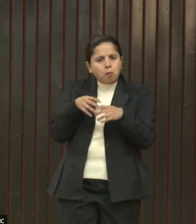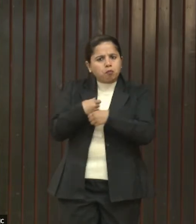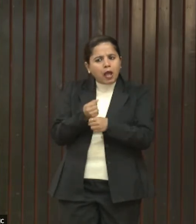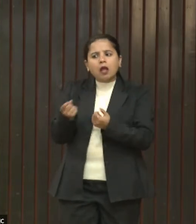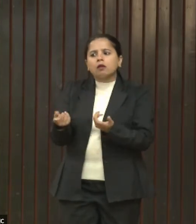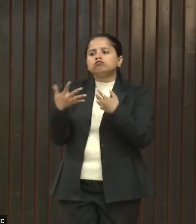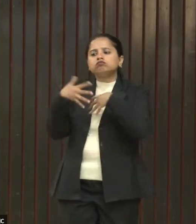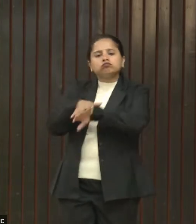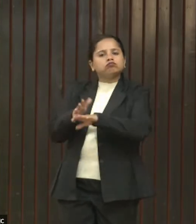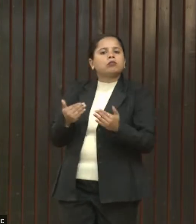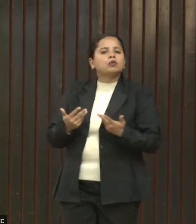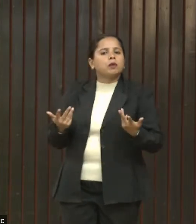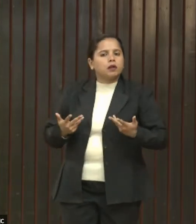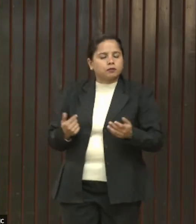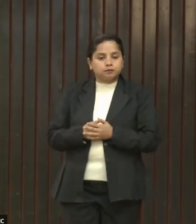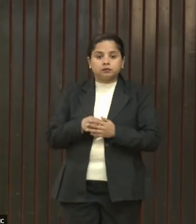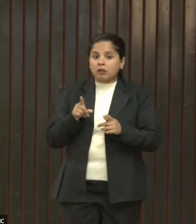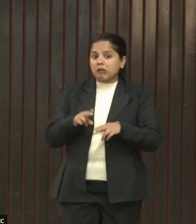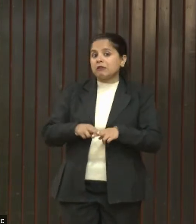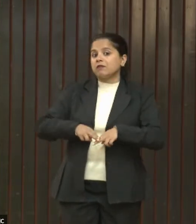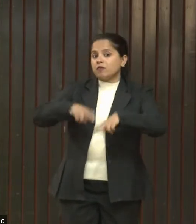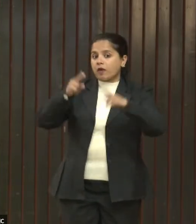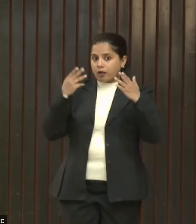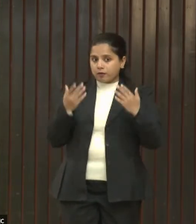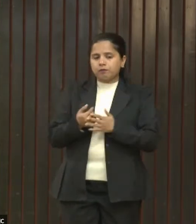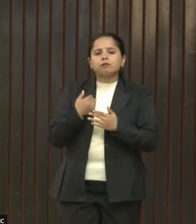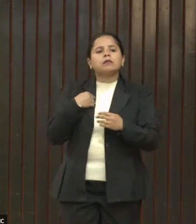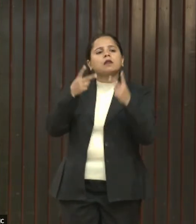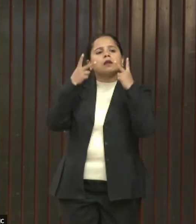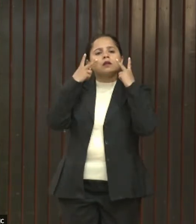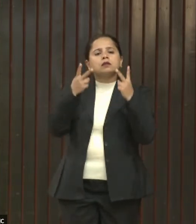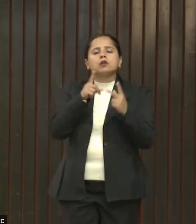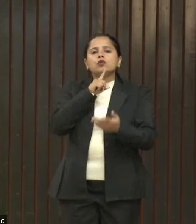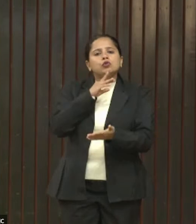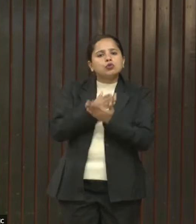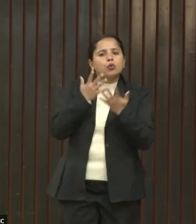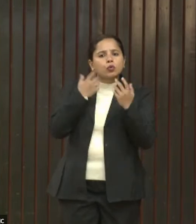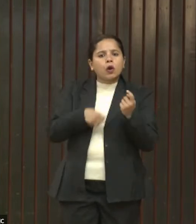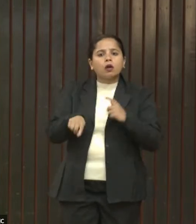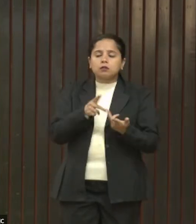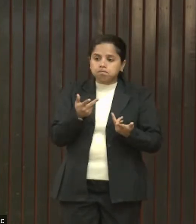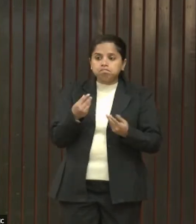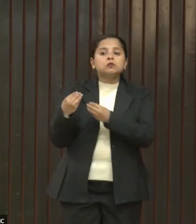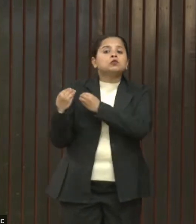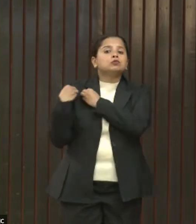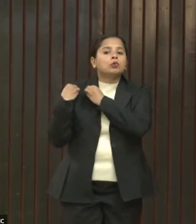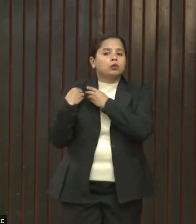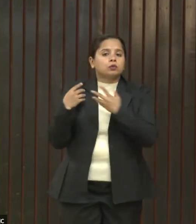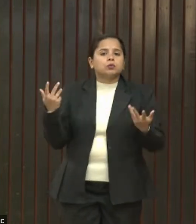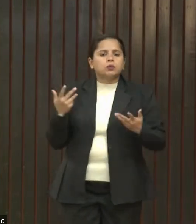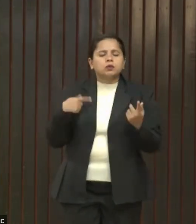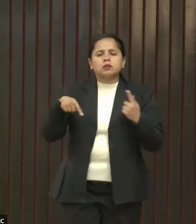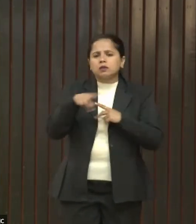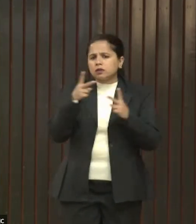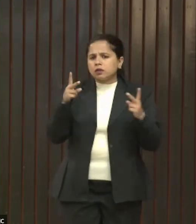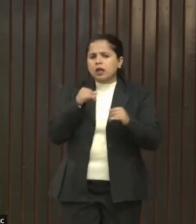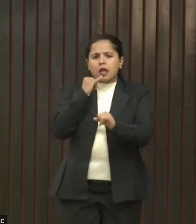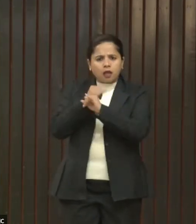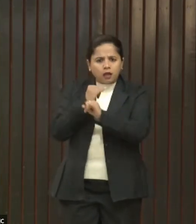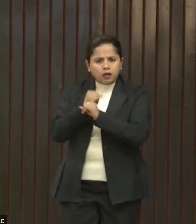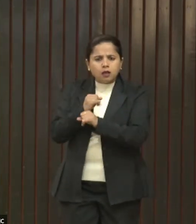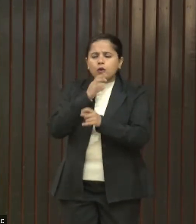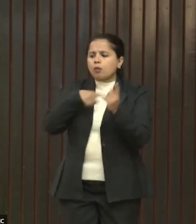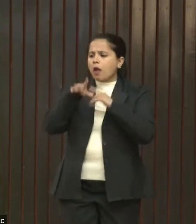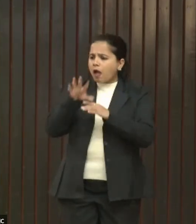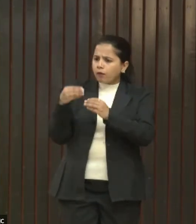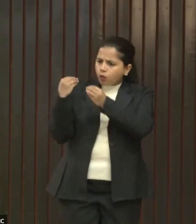inclusive. And finally, we look at ensuring accountability. So what are the kinds of institutions that owe